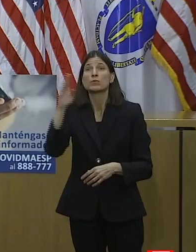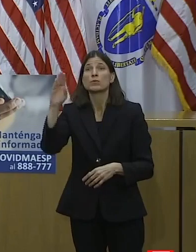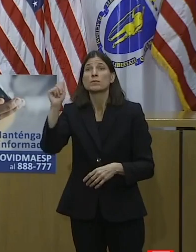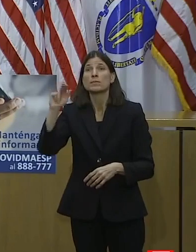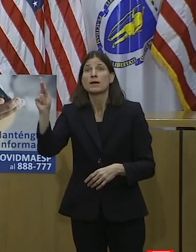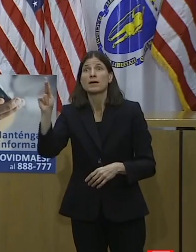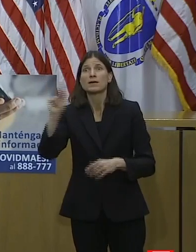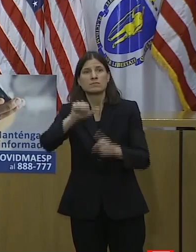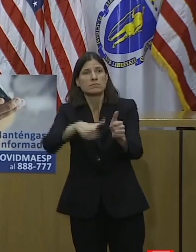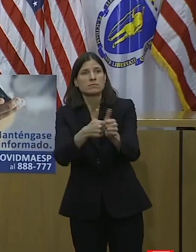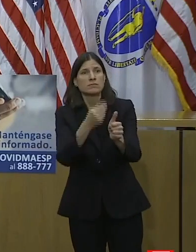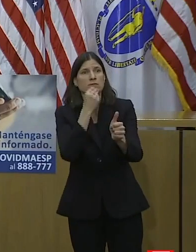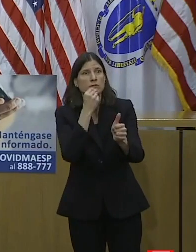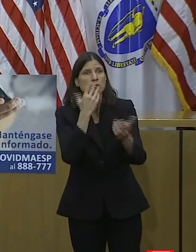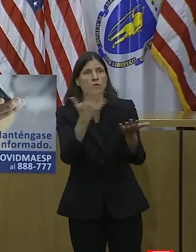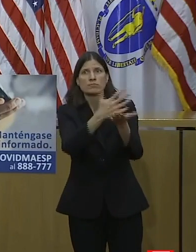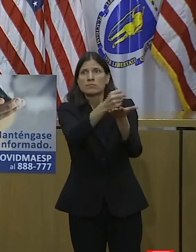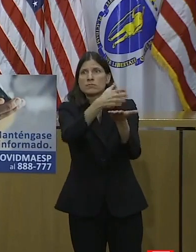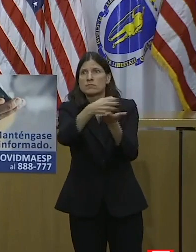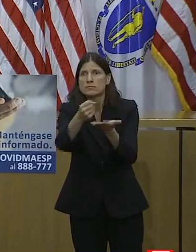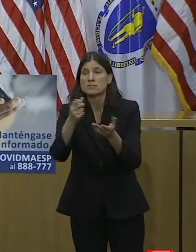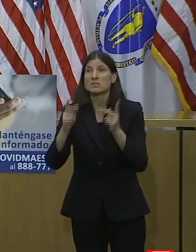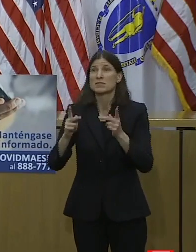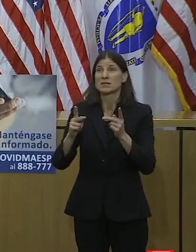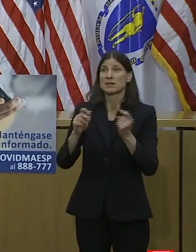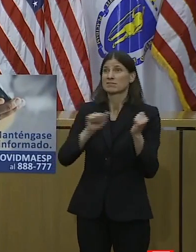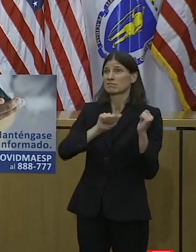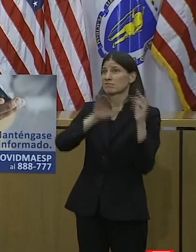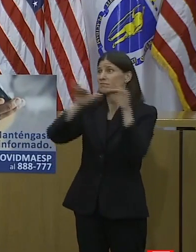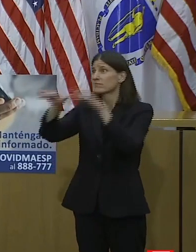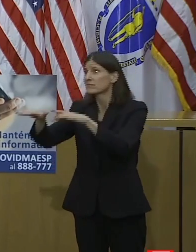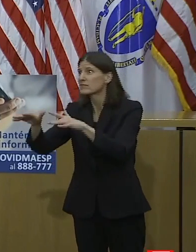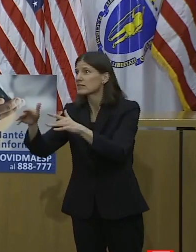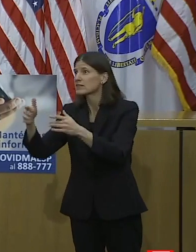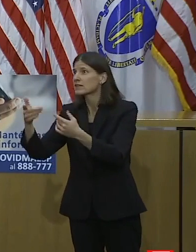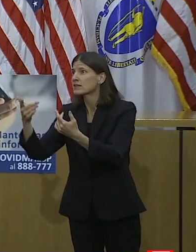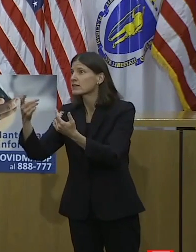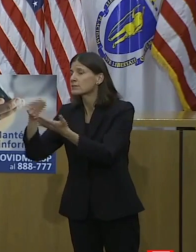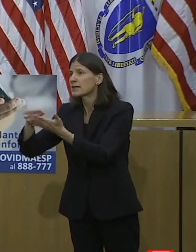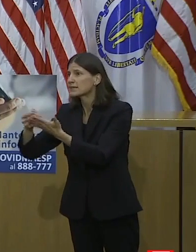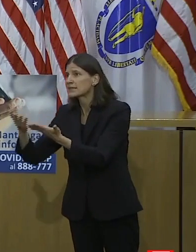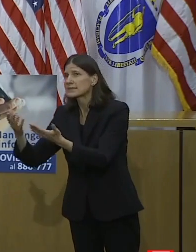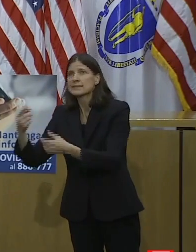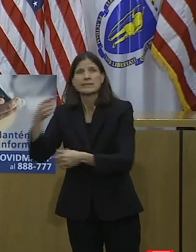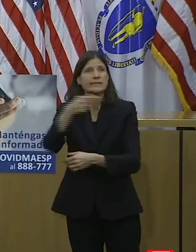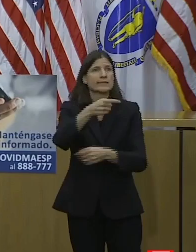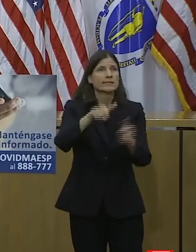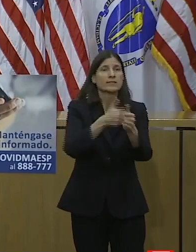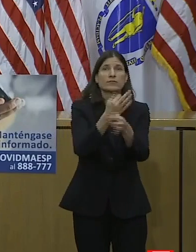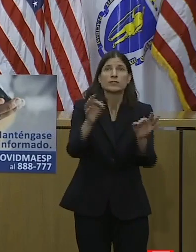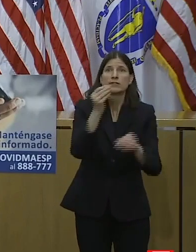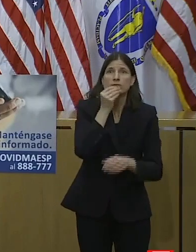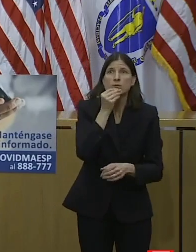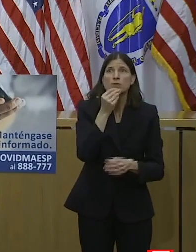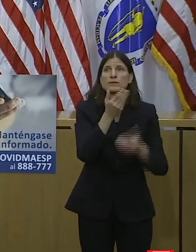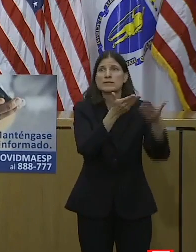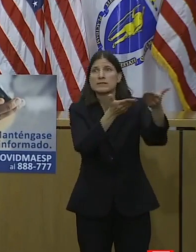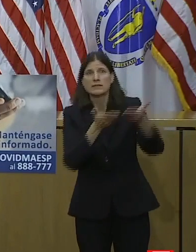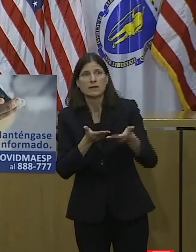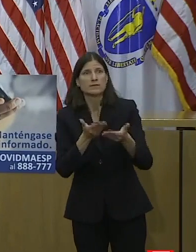food bank operations around the Commonwealth, which is a pretty clear indicator that you got a bunch of people out there who are